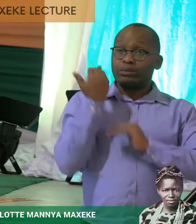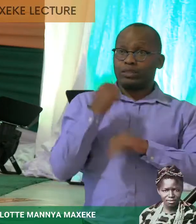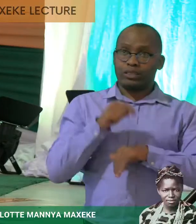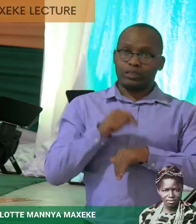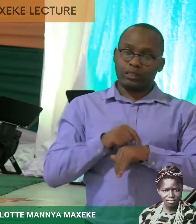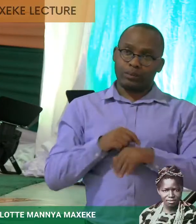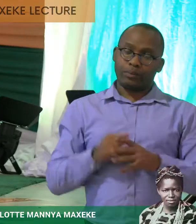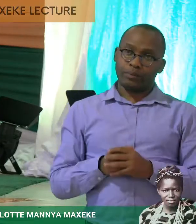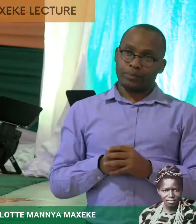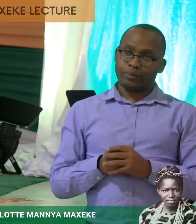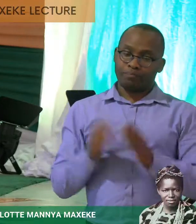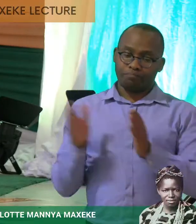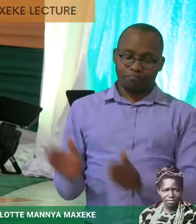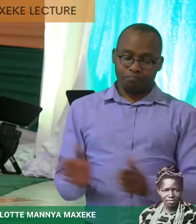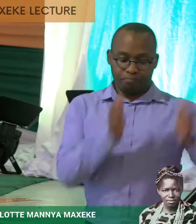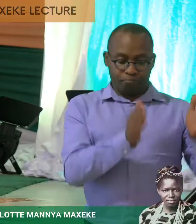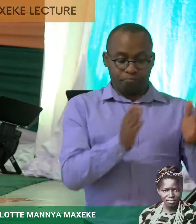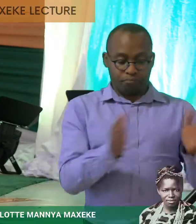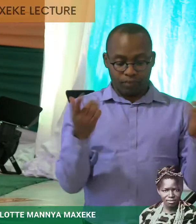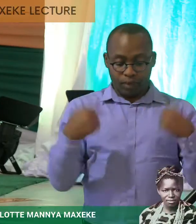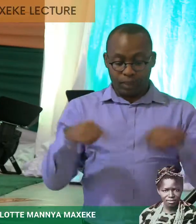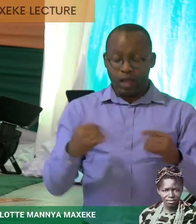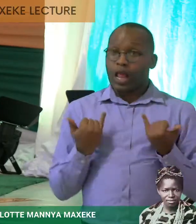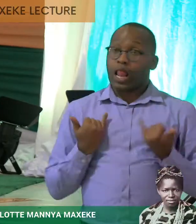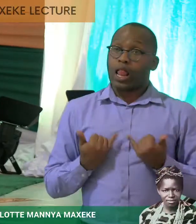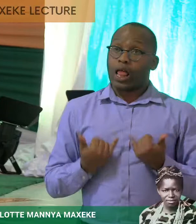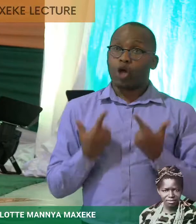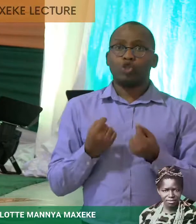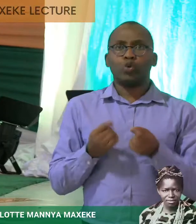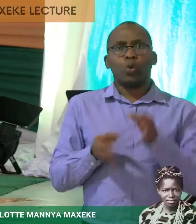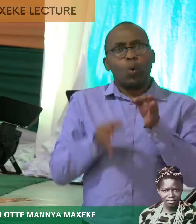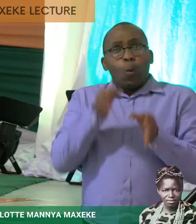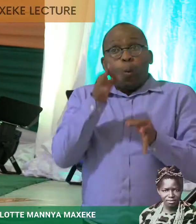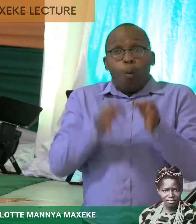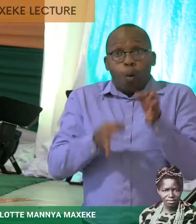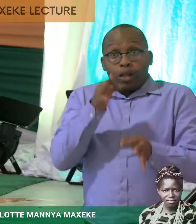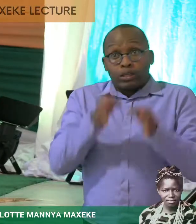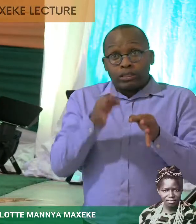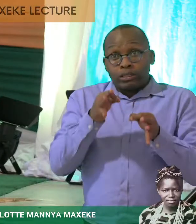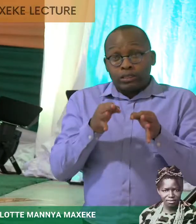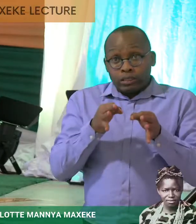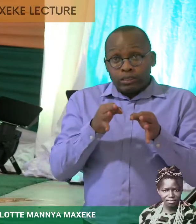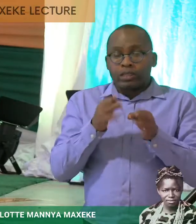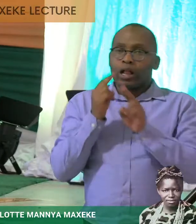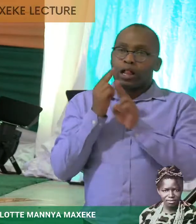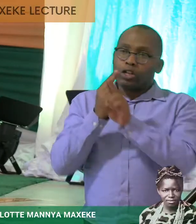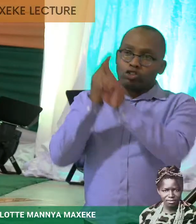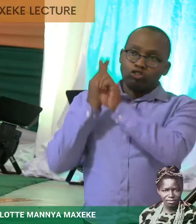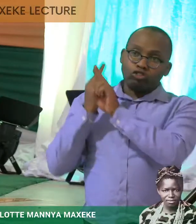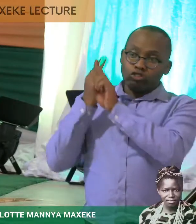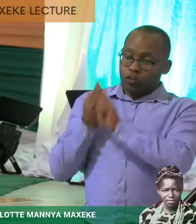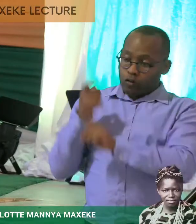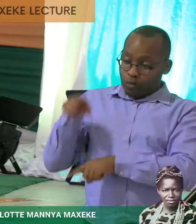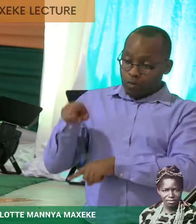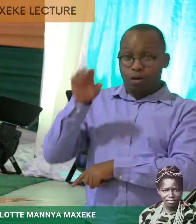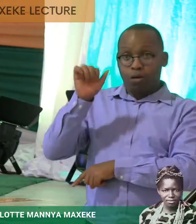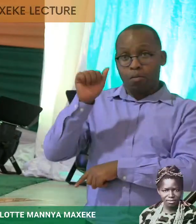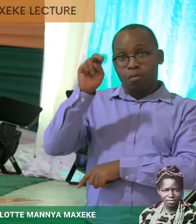ke sopolitiko, umlweli wenkululeko oqaqambileyo, the liberation struggle